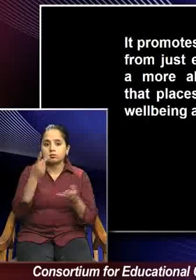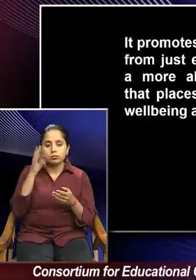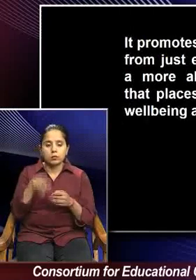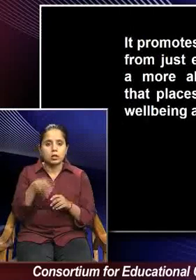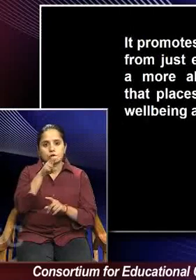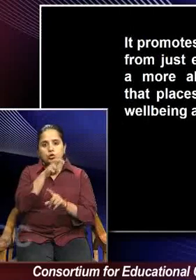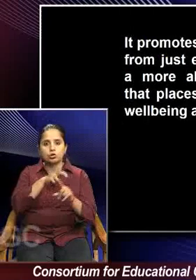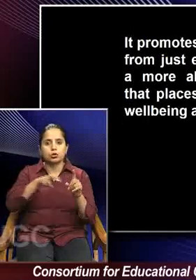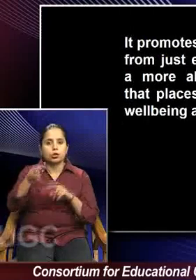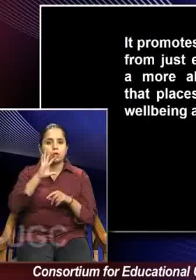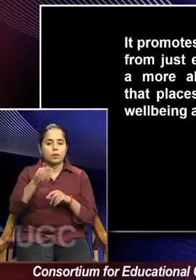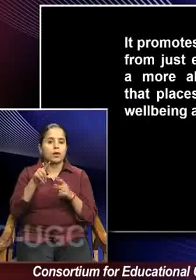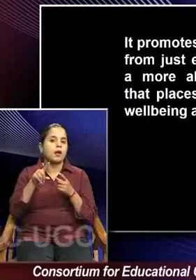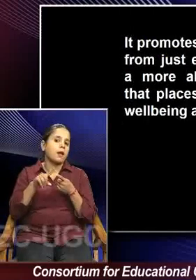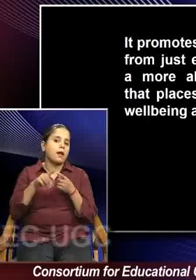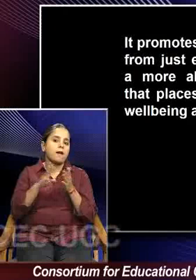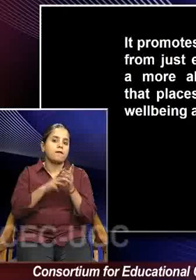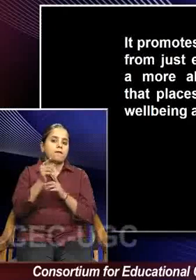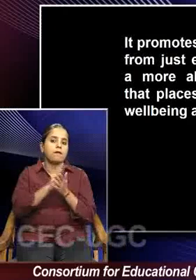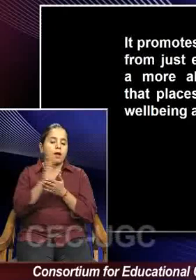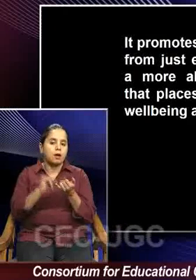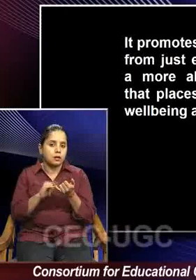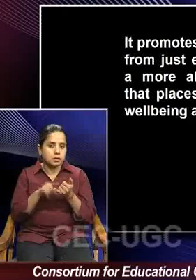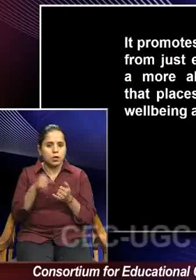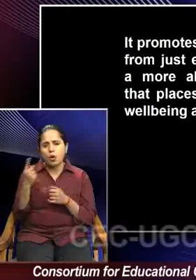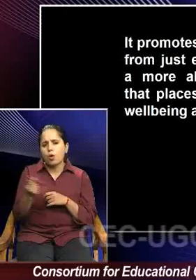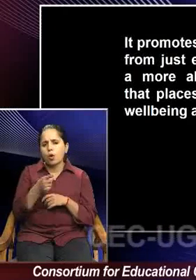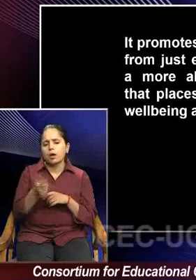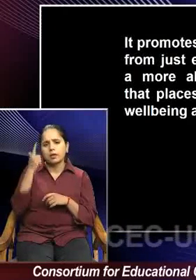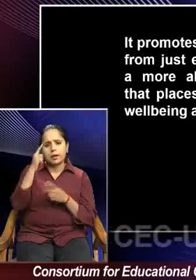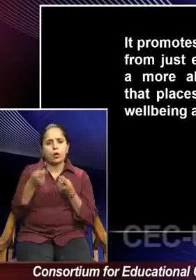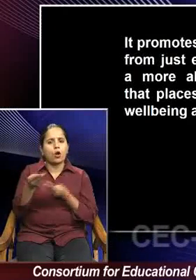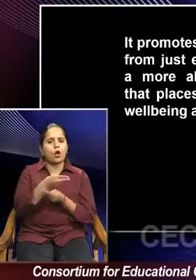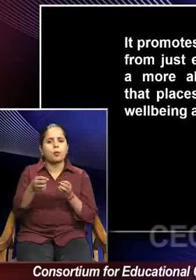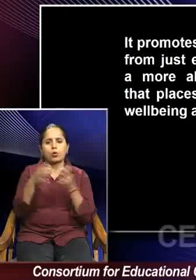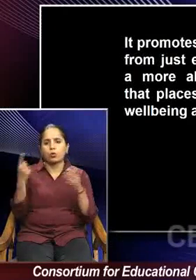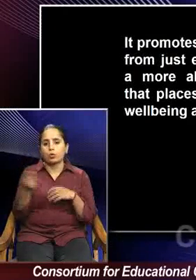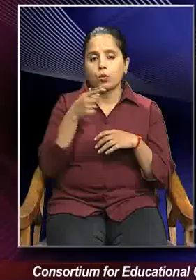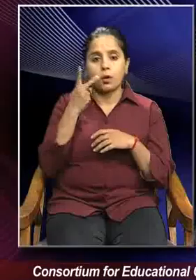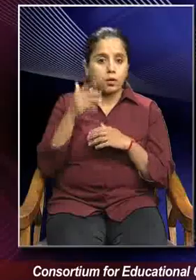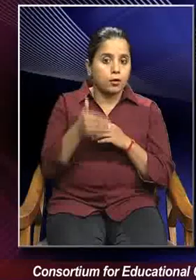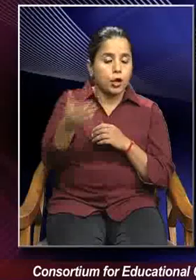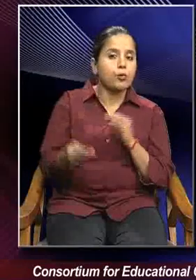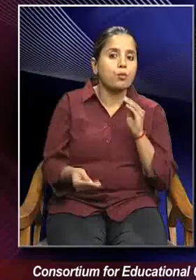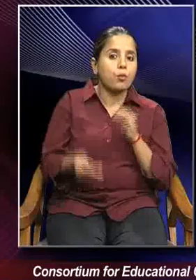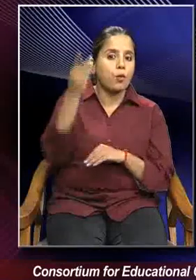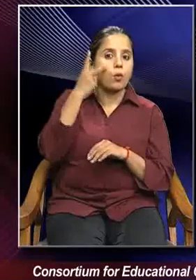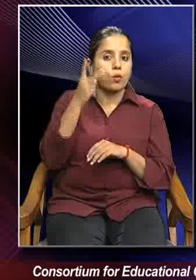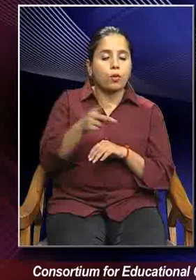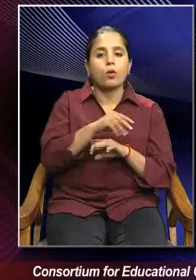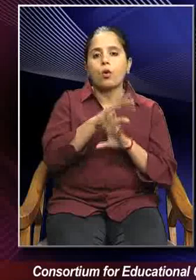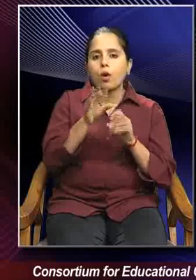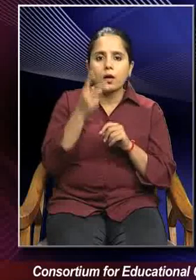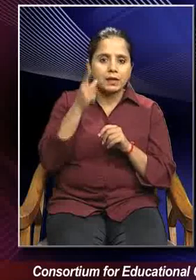shift in the emphasis away from just economic growth towards a more